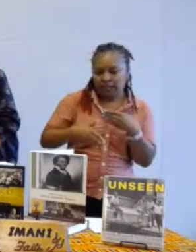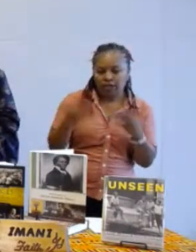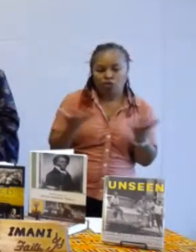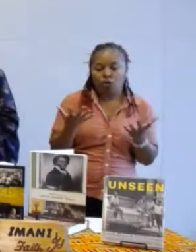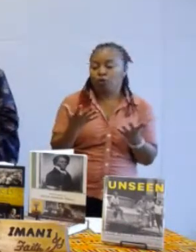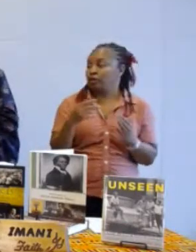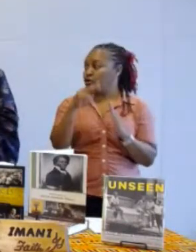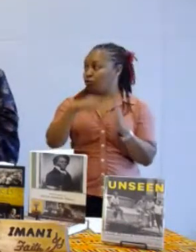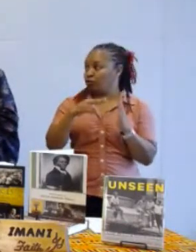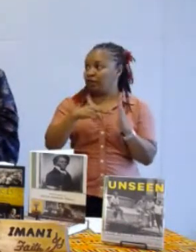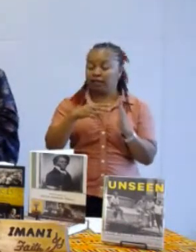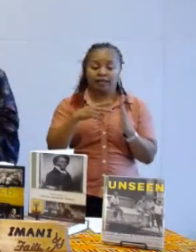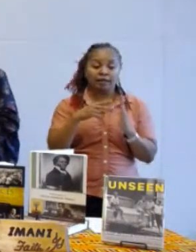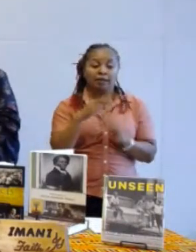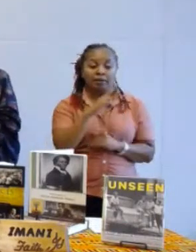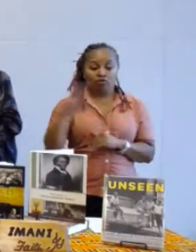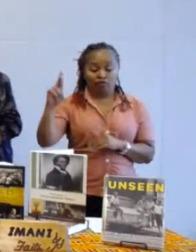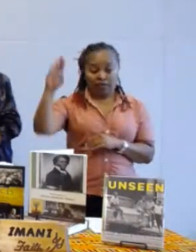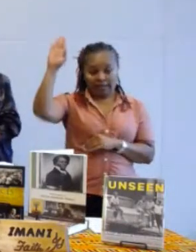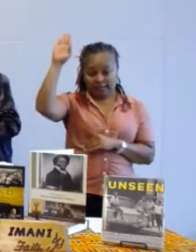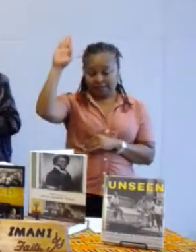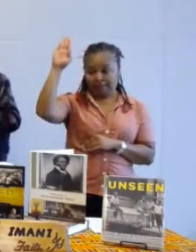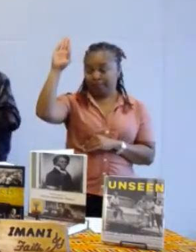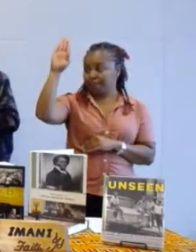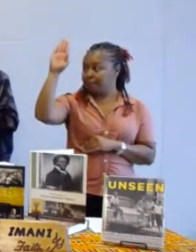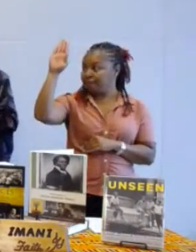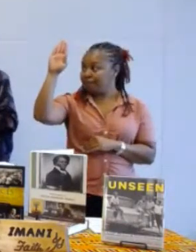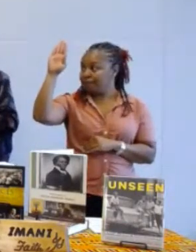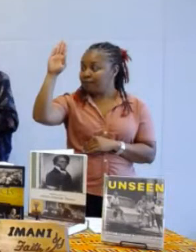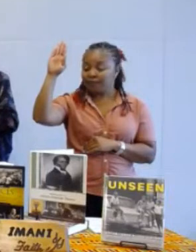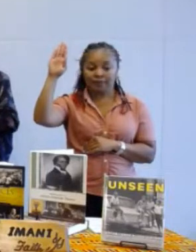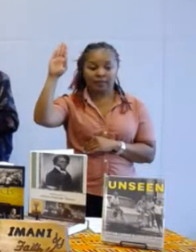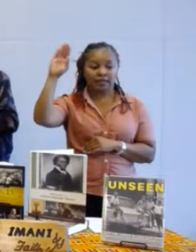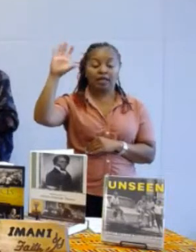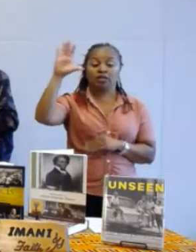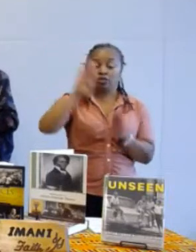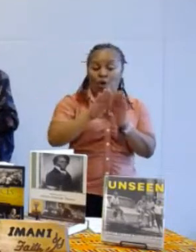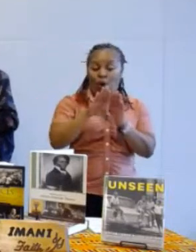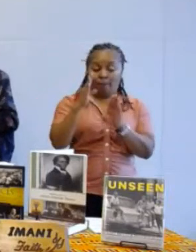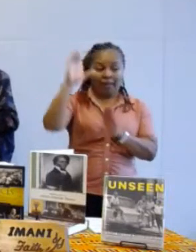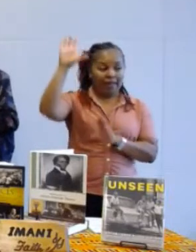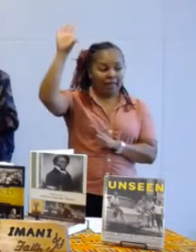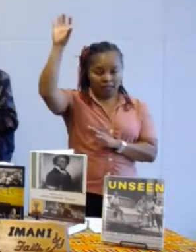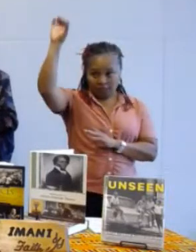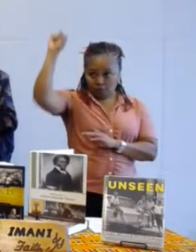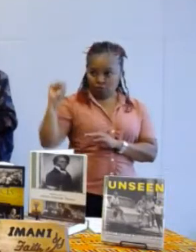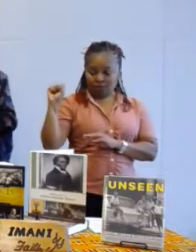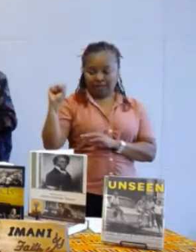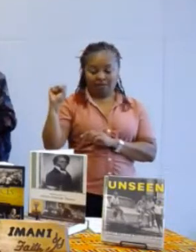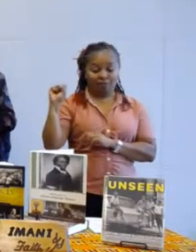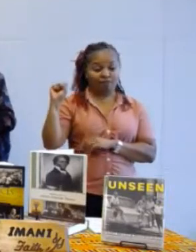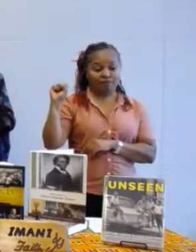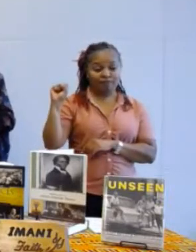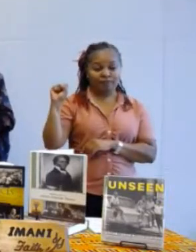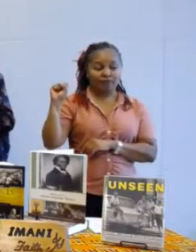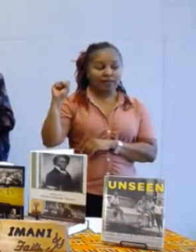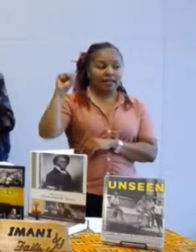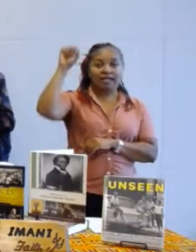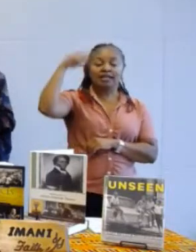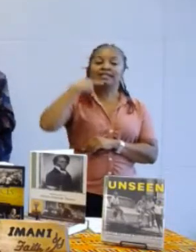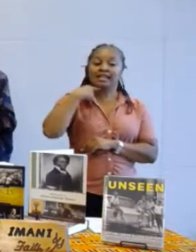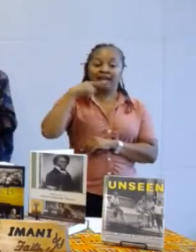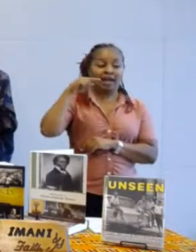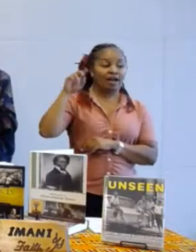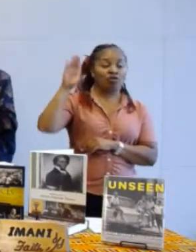read. You put your right hand up as an open hand. You'll pull down into a fist and say